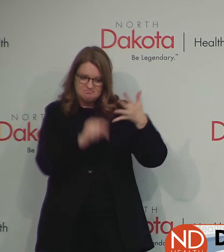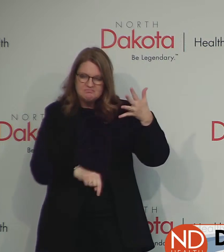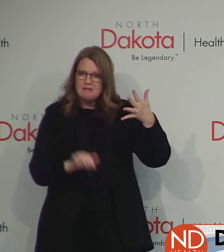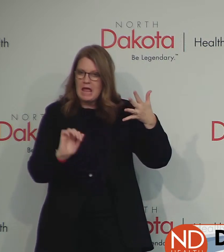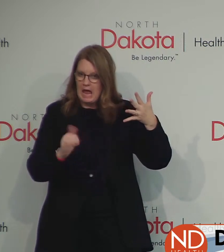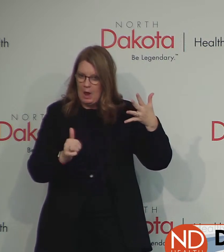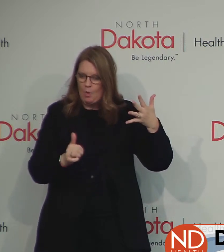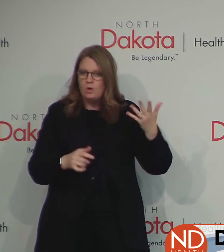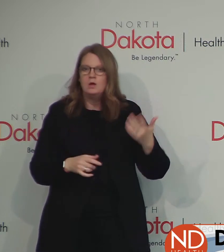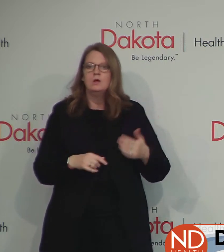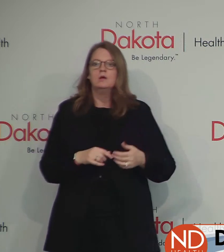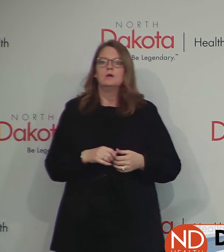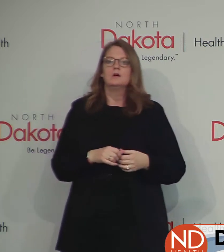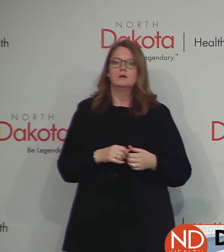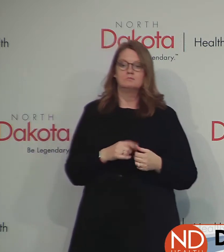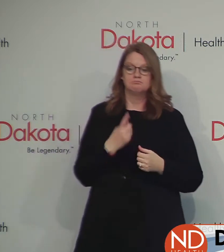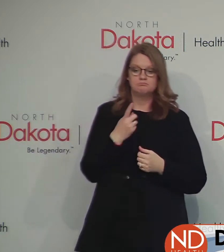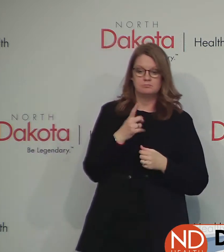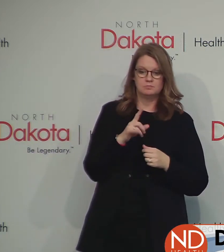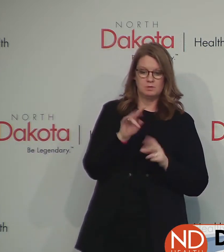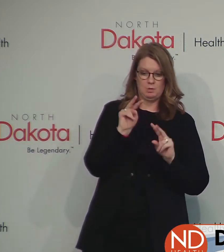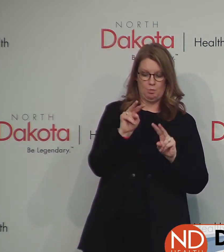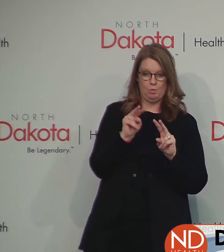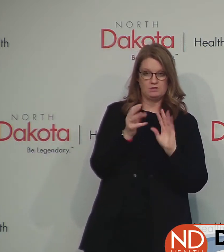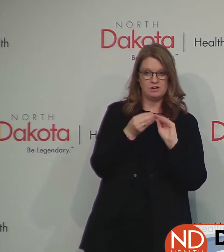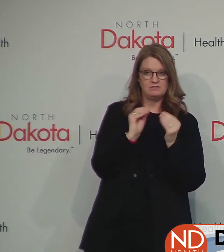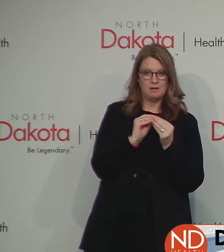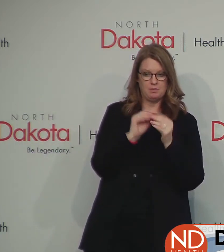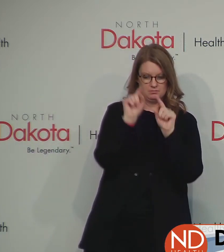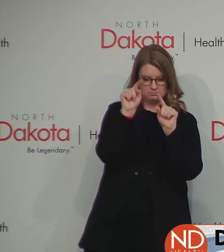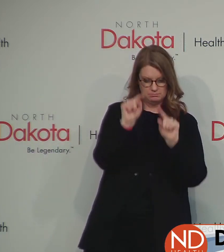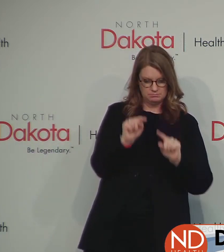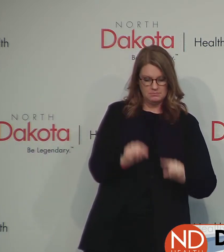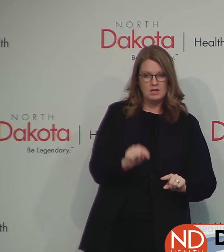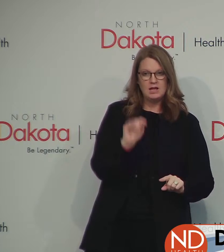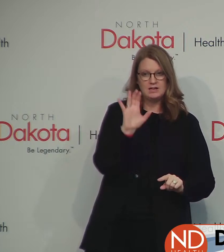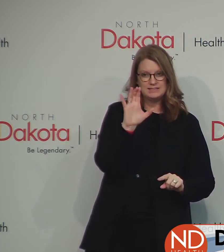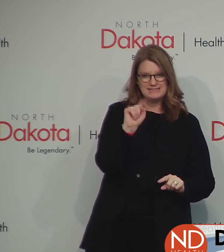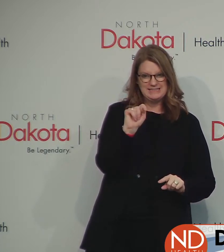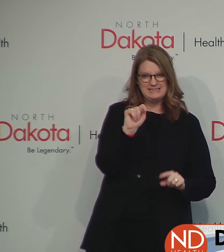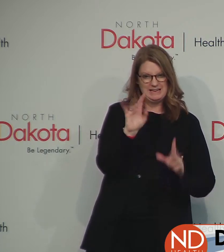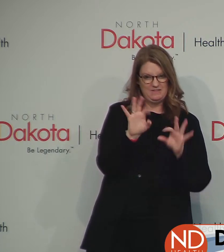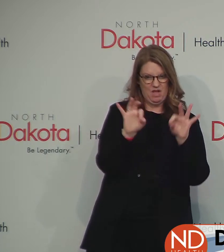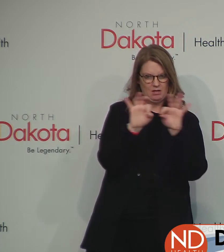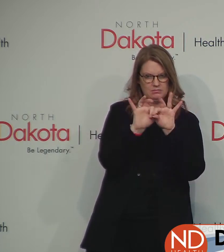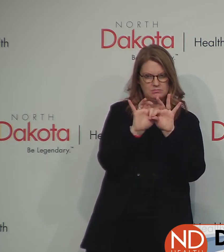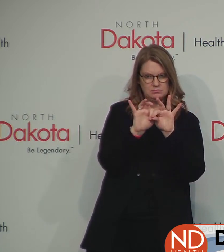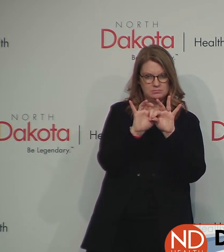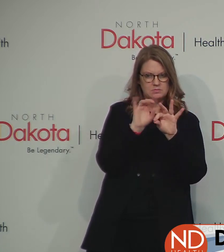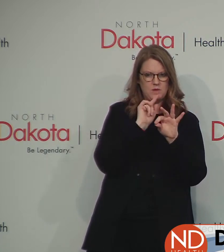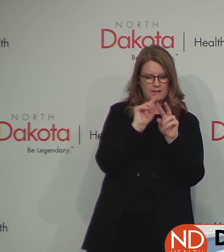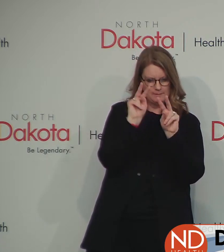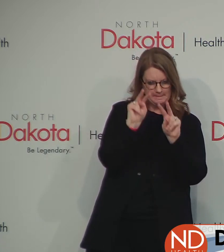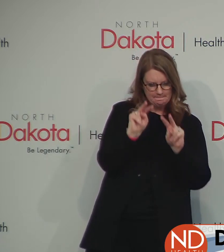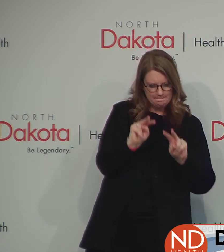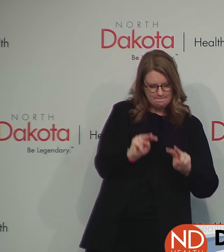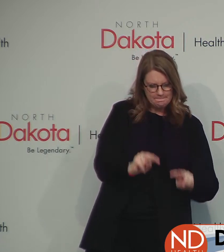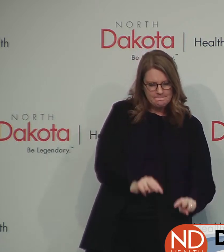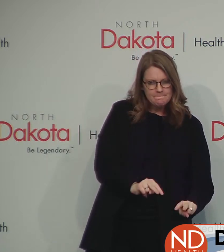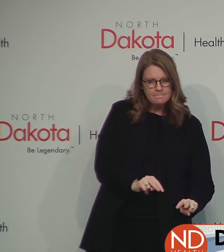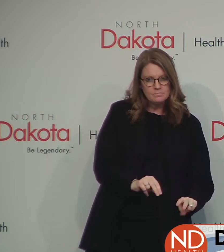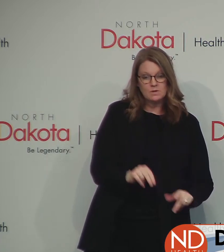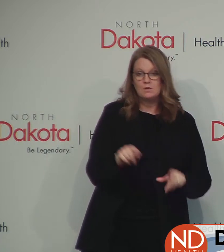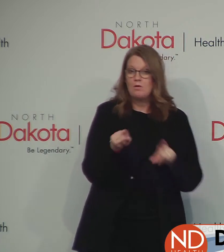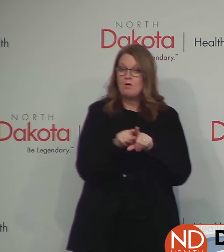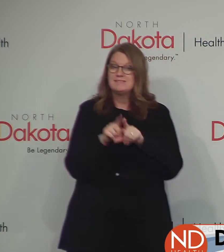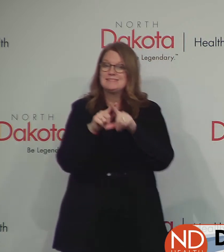One way is that we watch our raw data and our CT values for particular signs to help us. We also lean